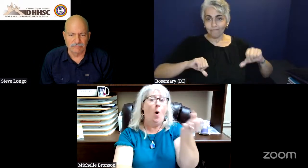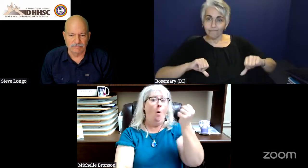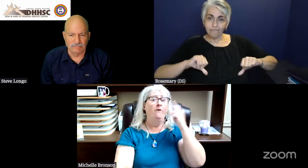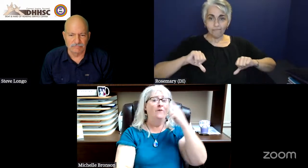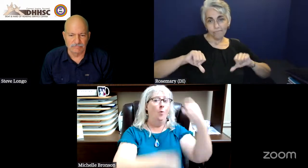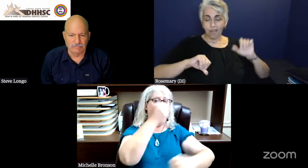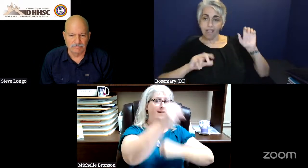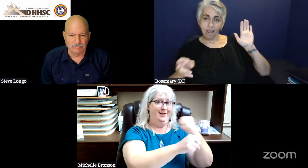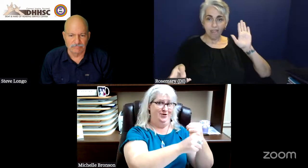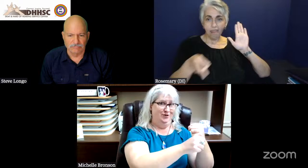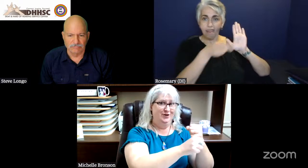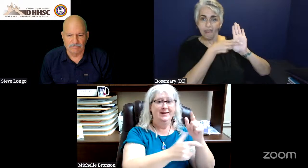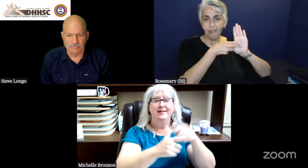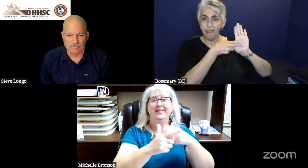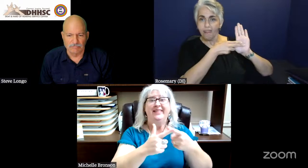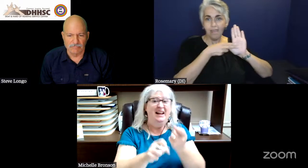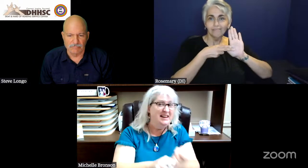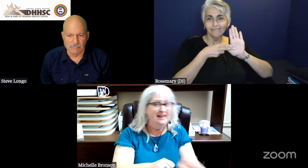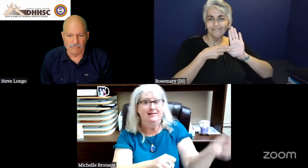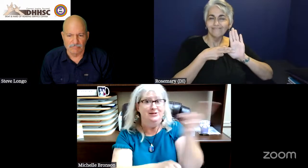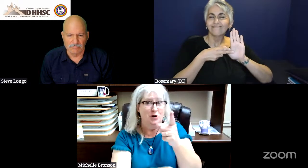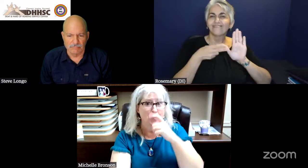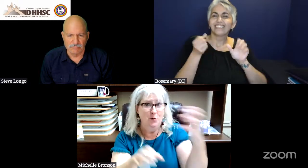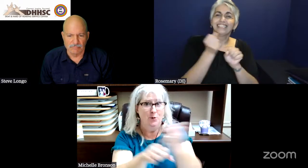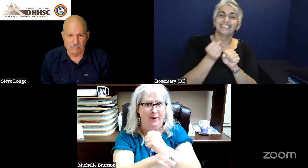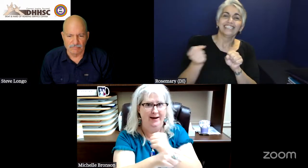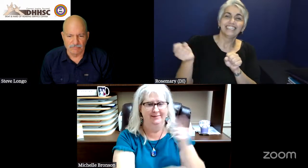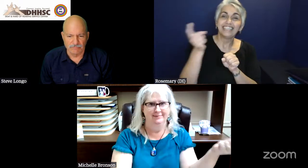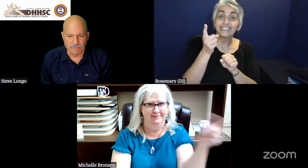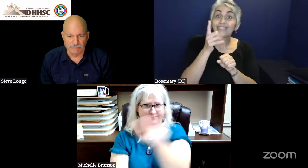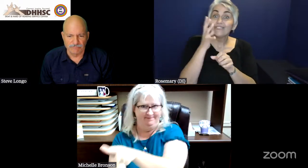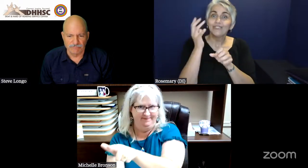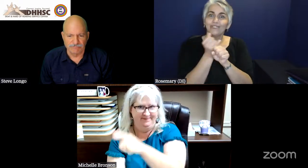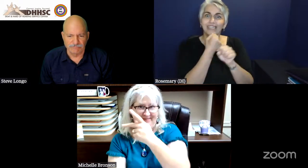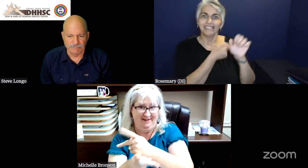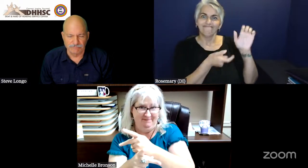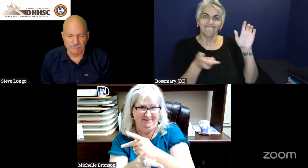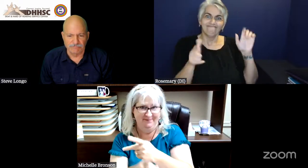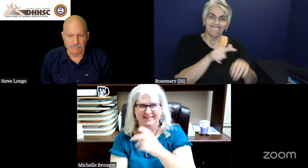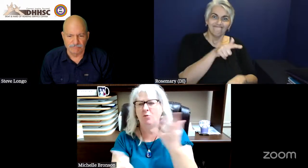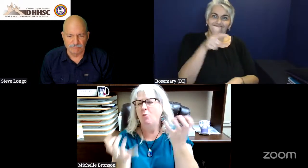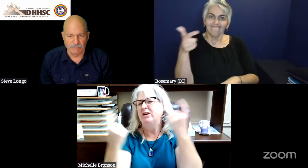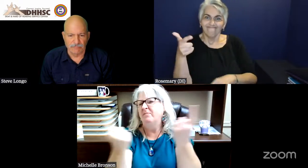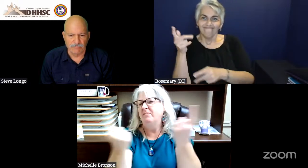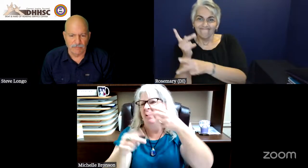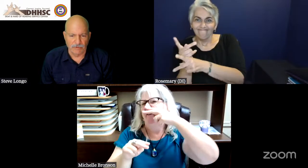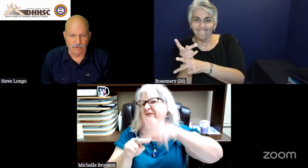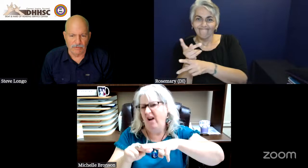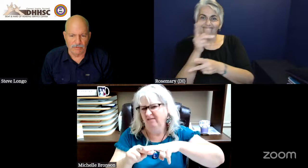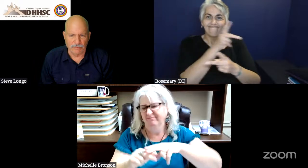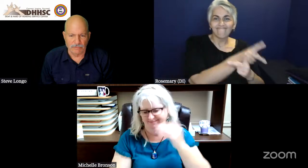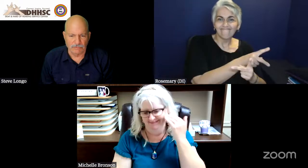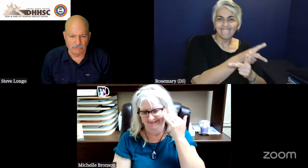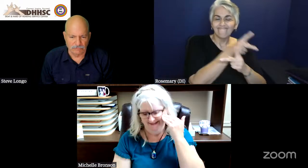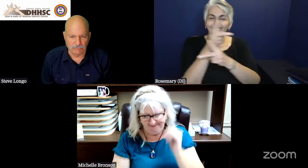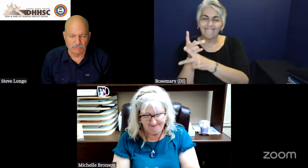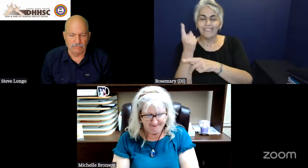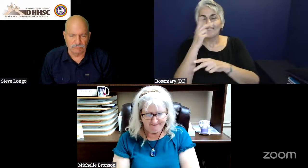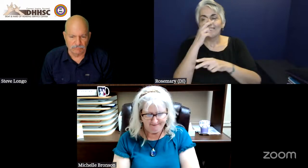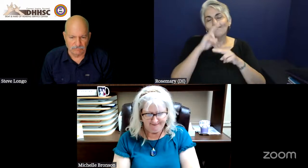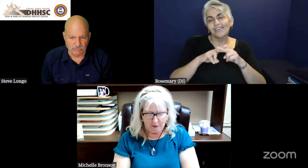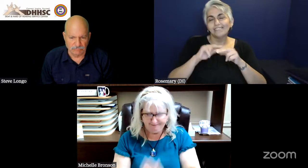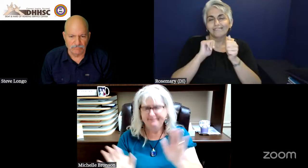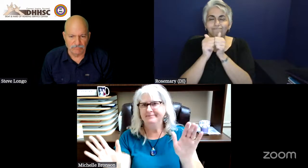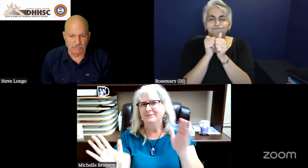want to do the same kind of thing and have bragging rights. So whoever wins will get to keep